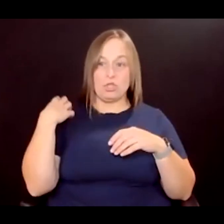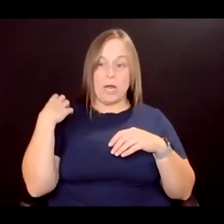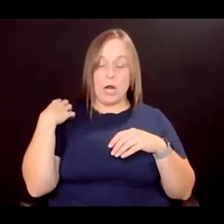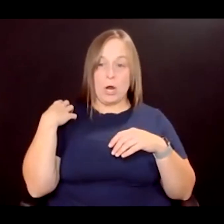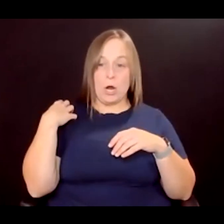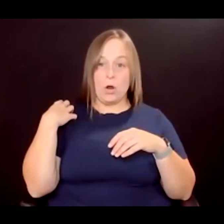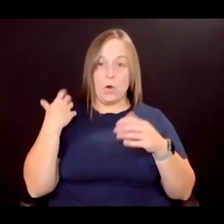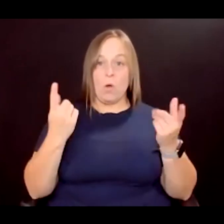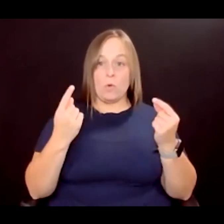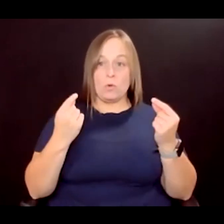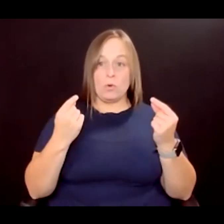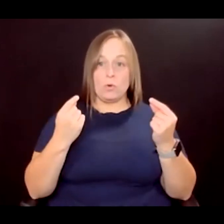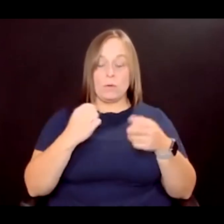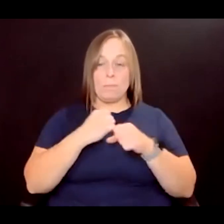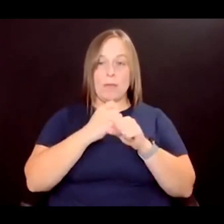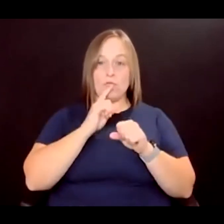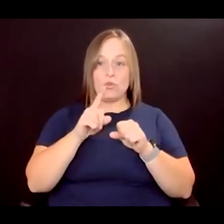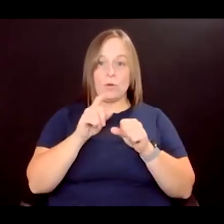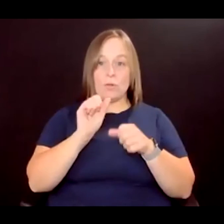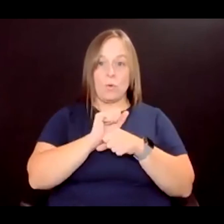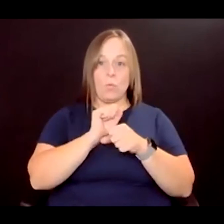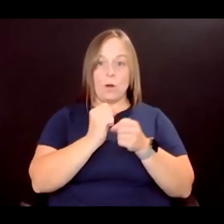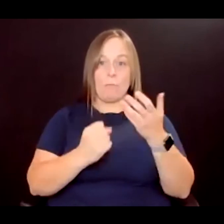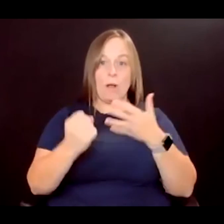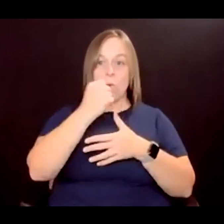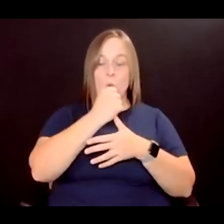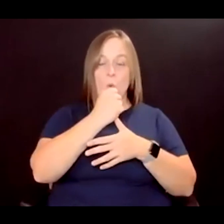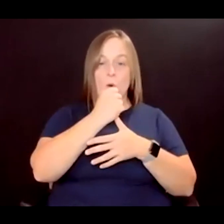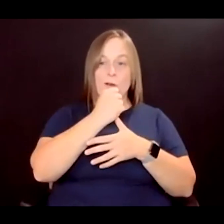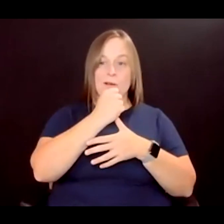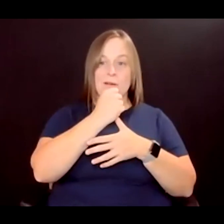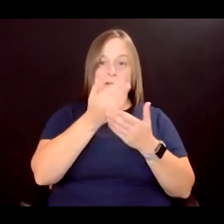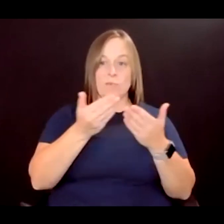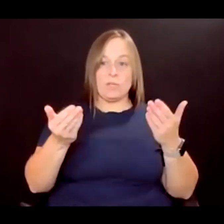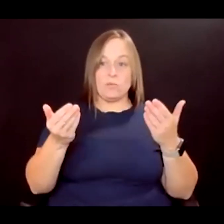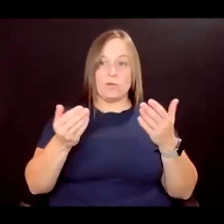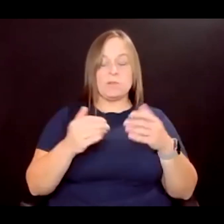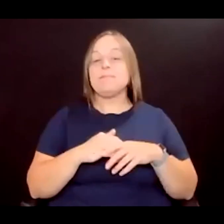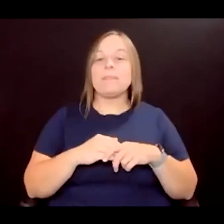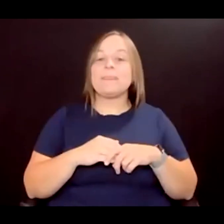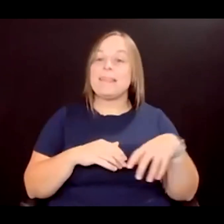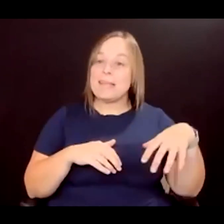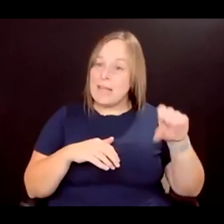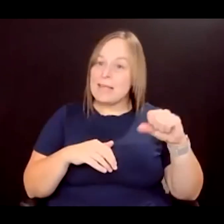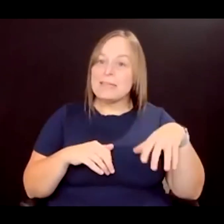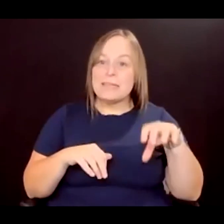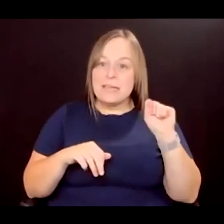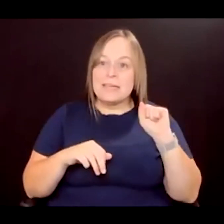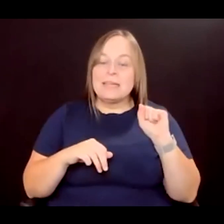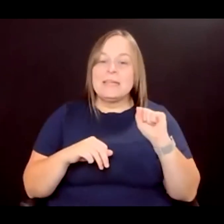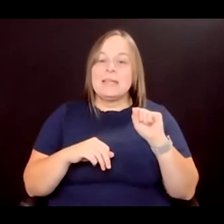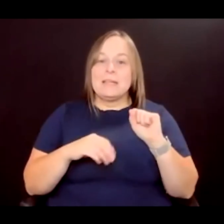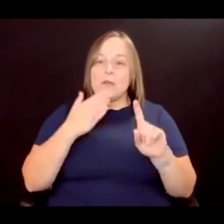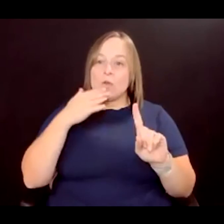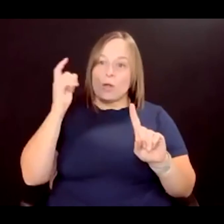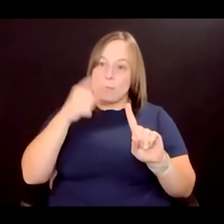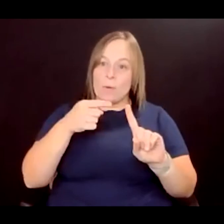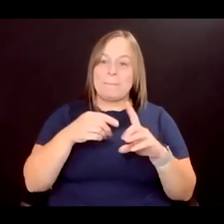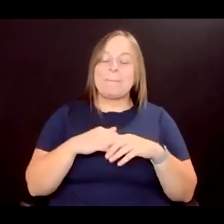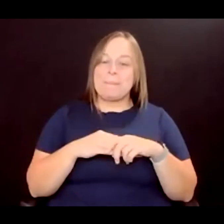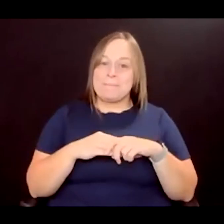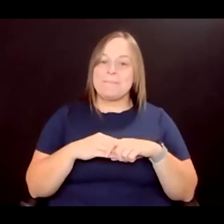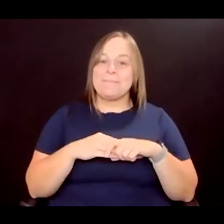for communications where, and I'm brainstorming some ideas here, maybe a 5-digit text number or, but anyway, at the end of